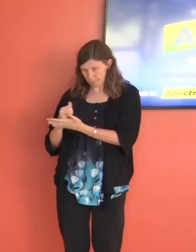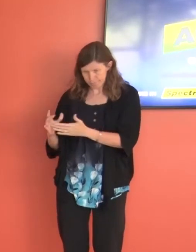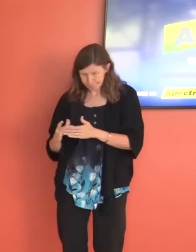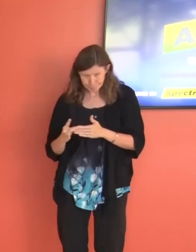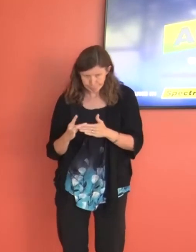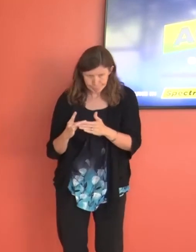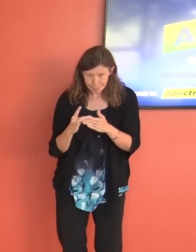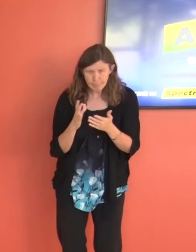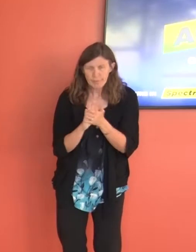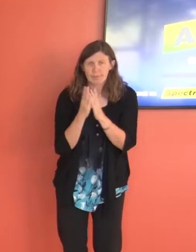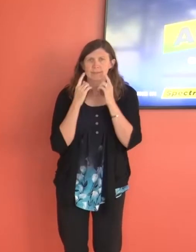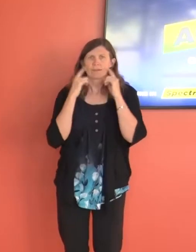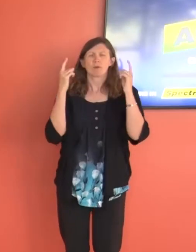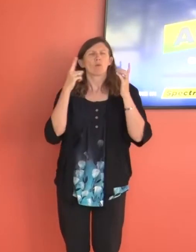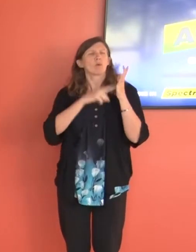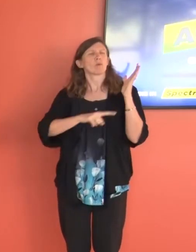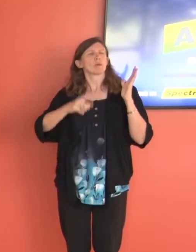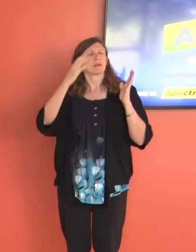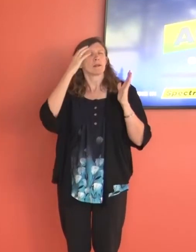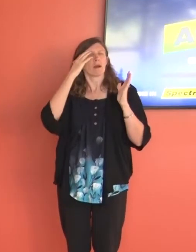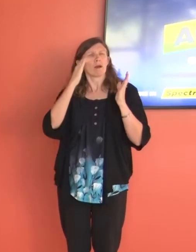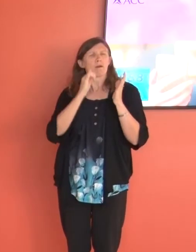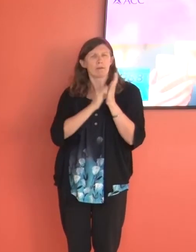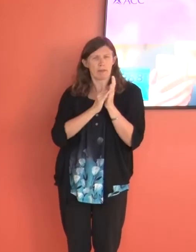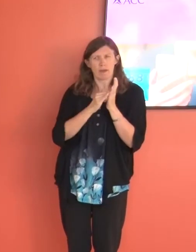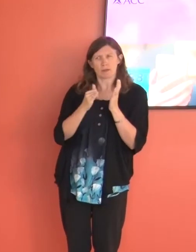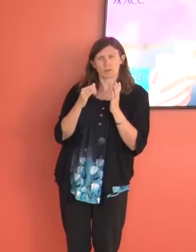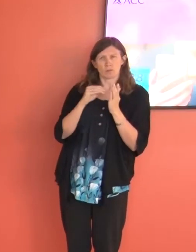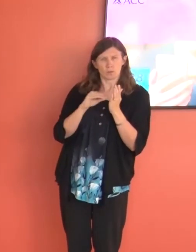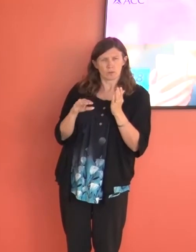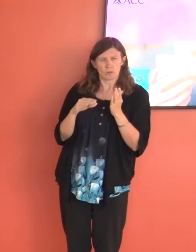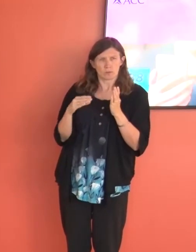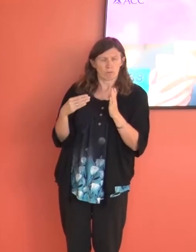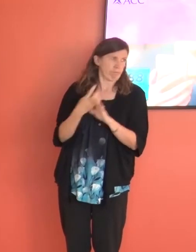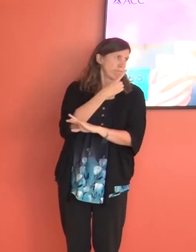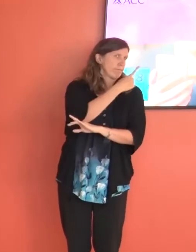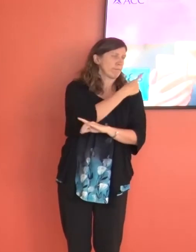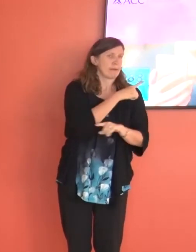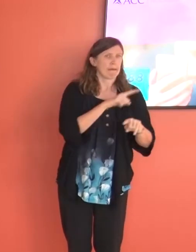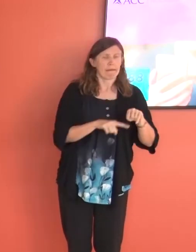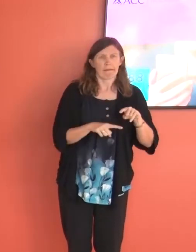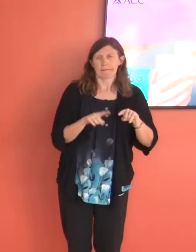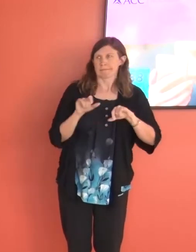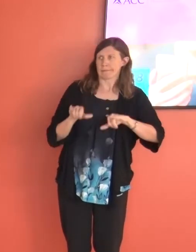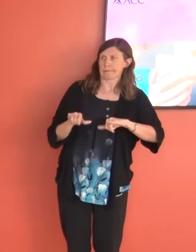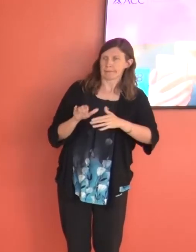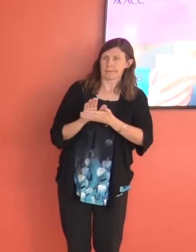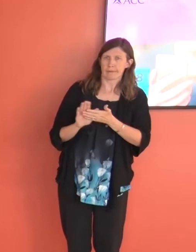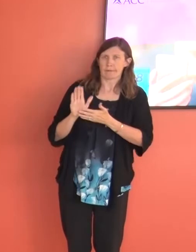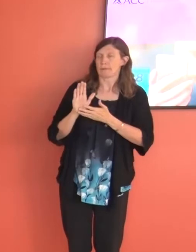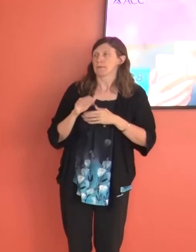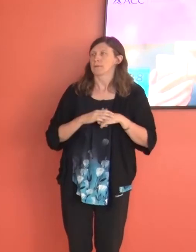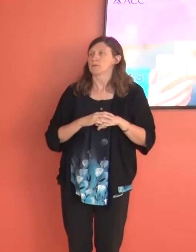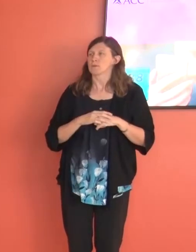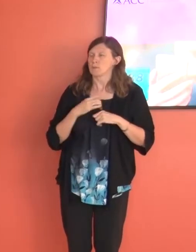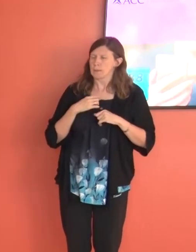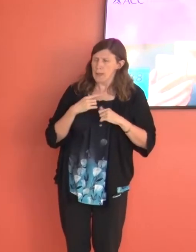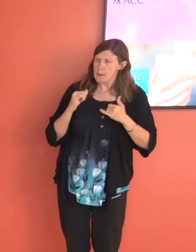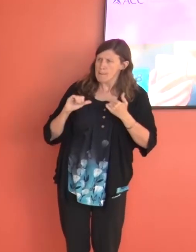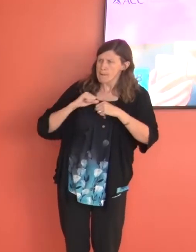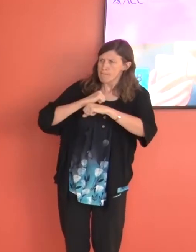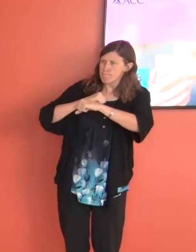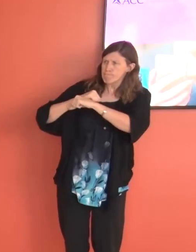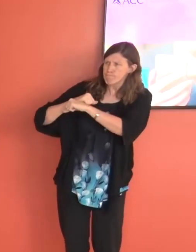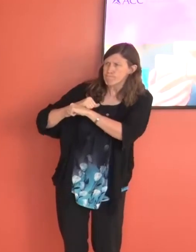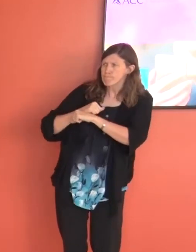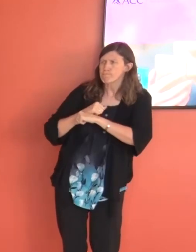are the things that we know that make students derail? Let's put some things in to address those so that we can remove barriers for our students. We